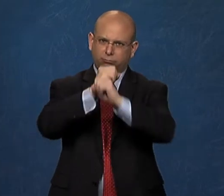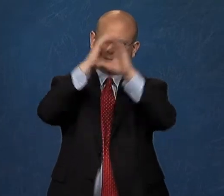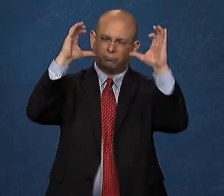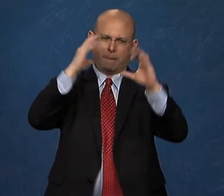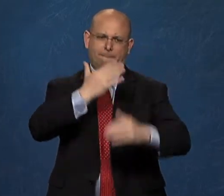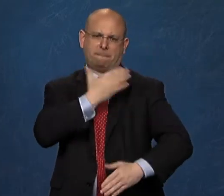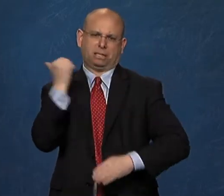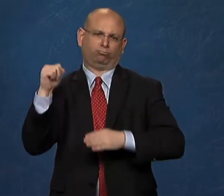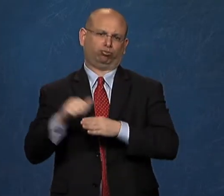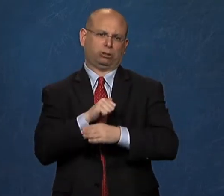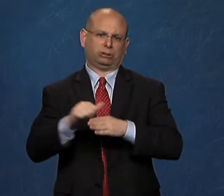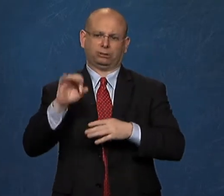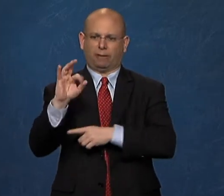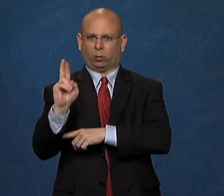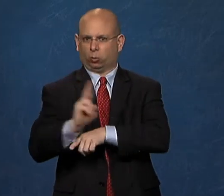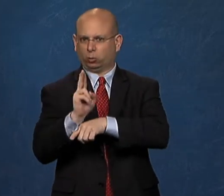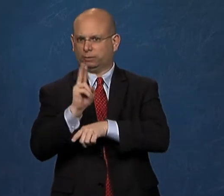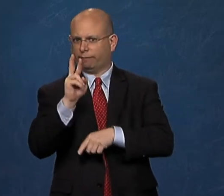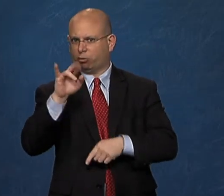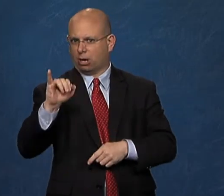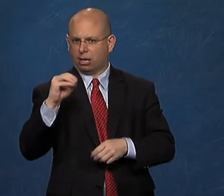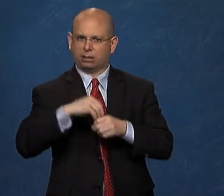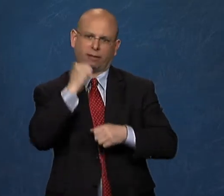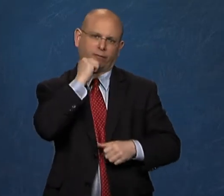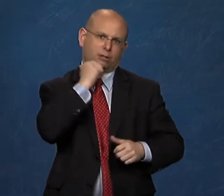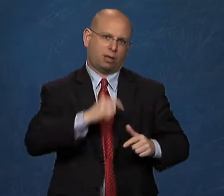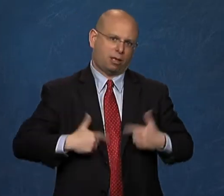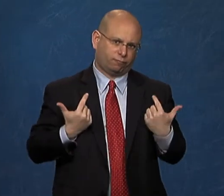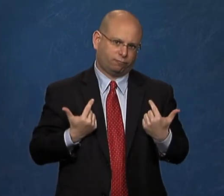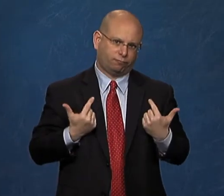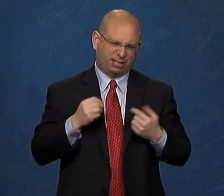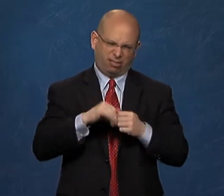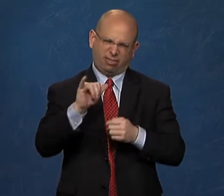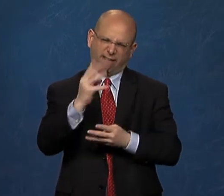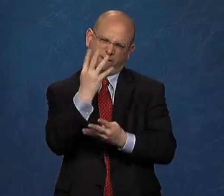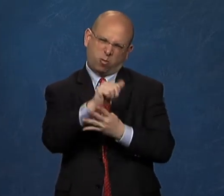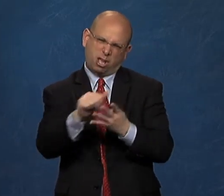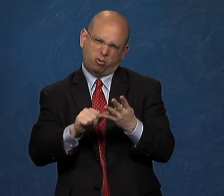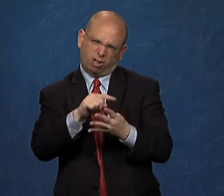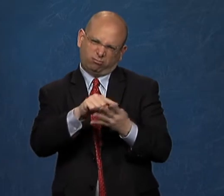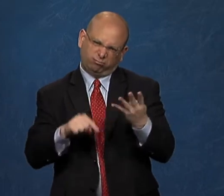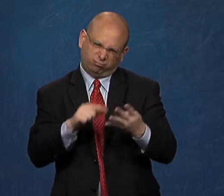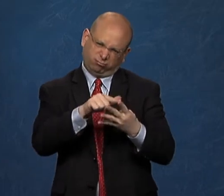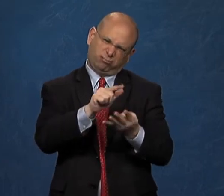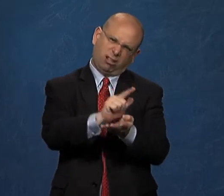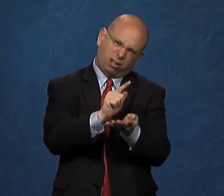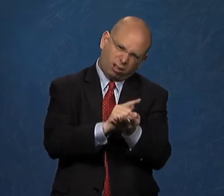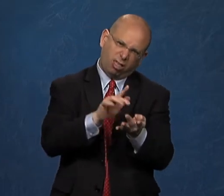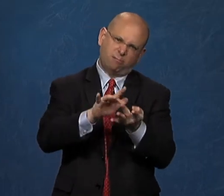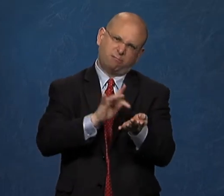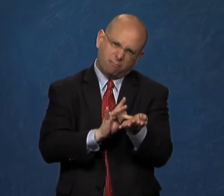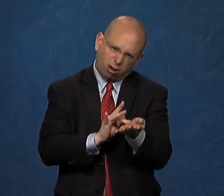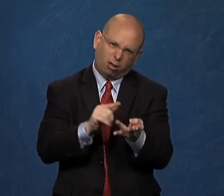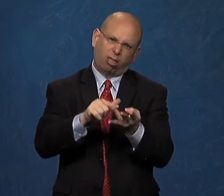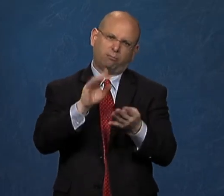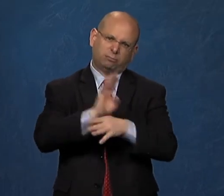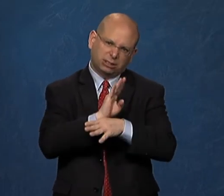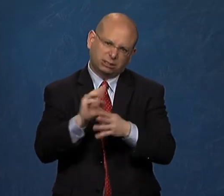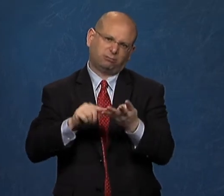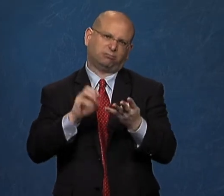the NAD, the National Association of the Deaf, also has some best practices in how VRI can be used in everyday kinds of circumstances in each of